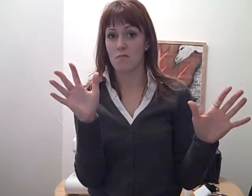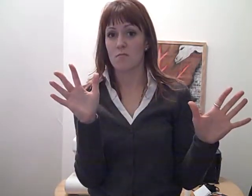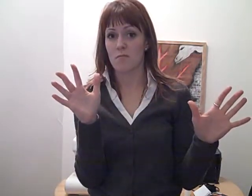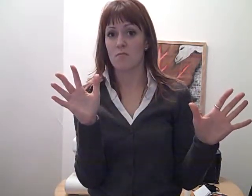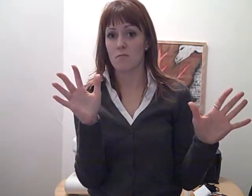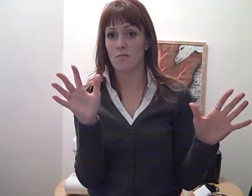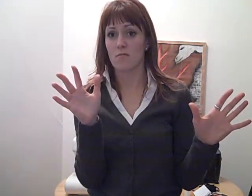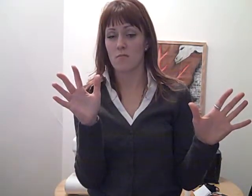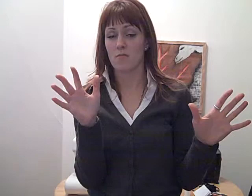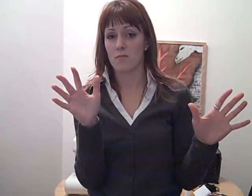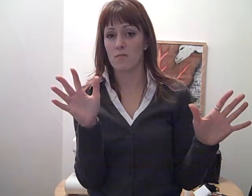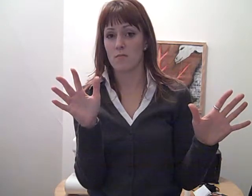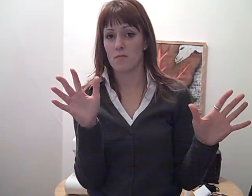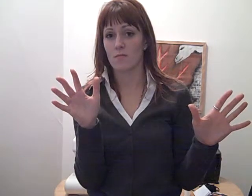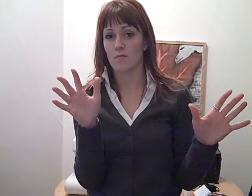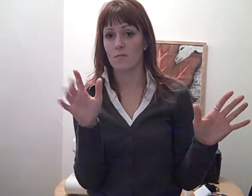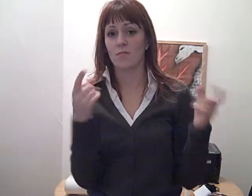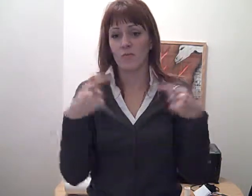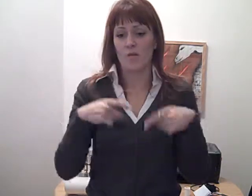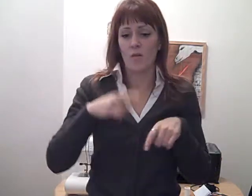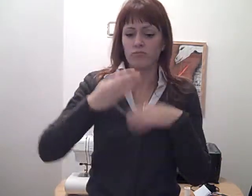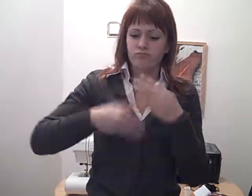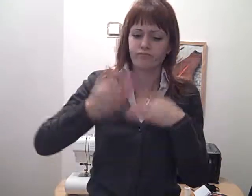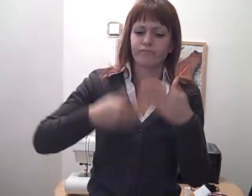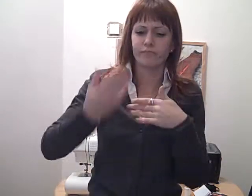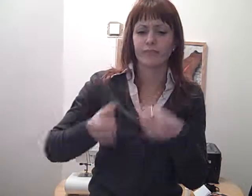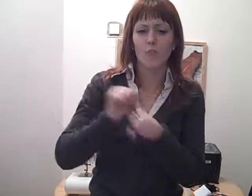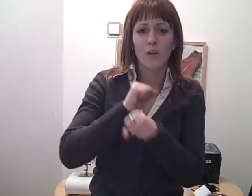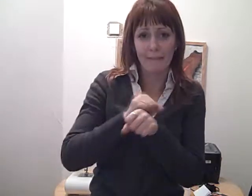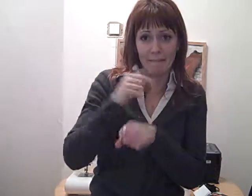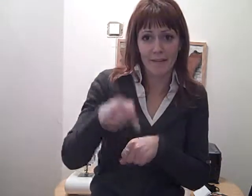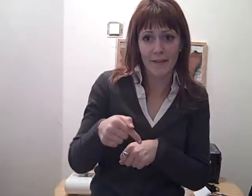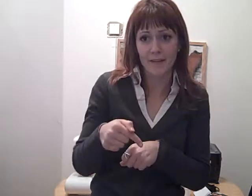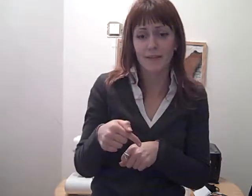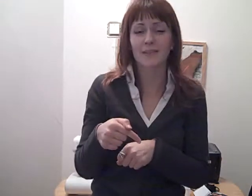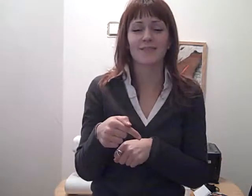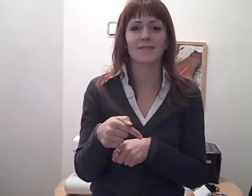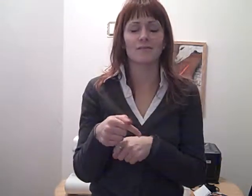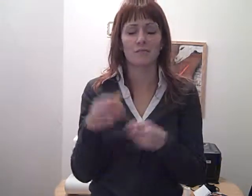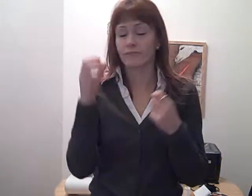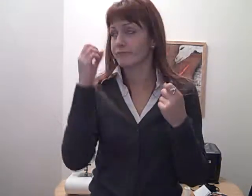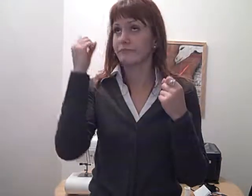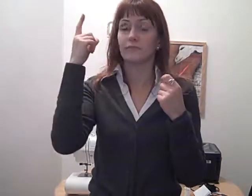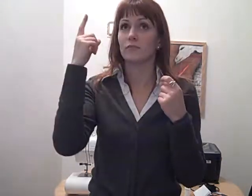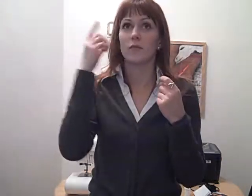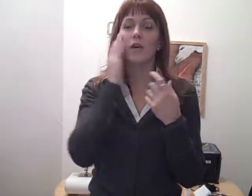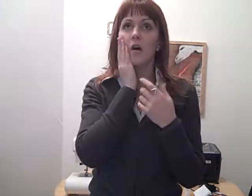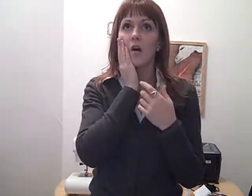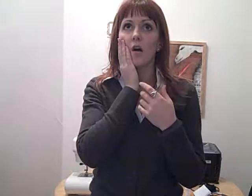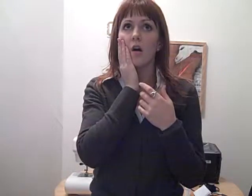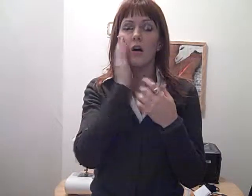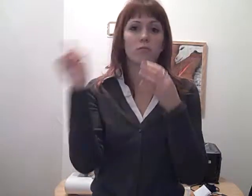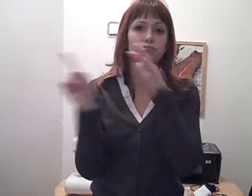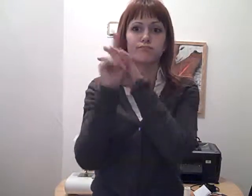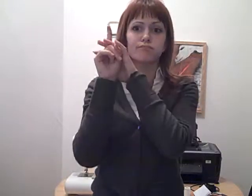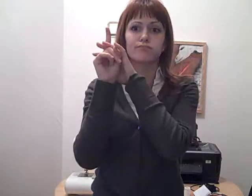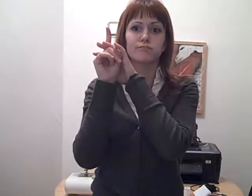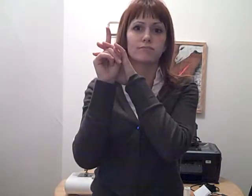As we were working on this, it dawned on us. This is taking infrared radiation,